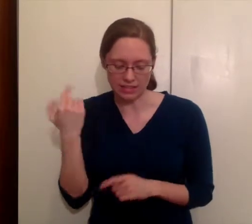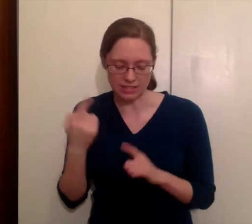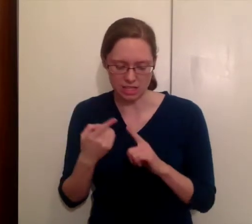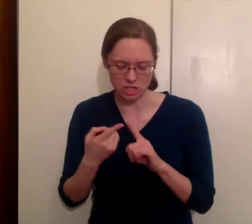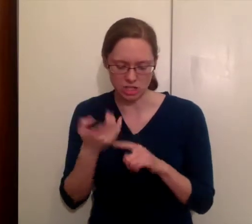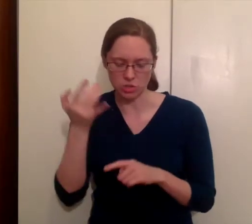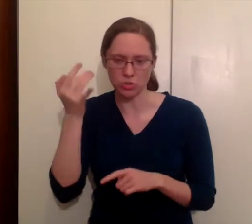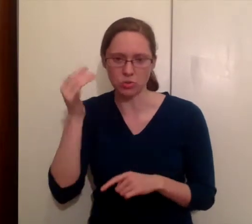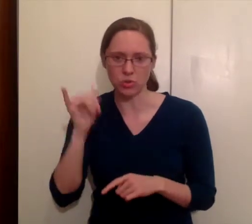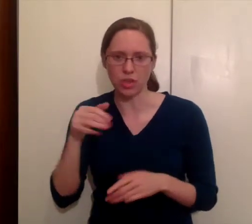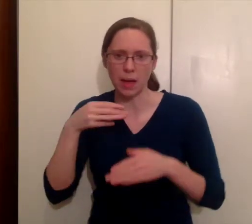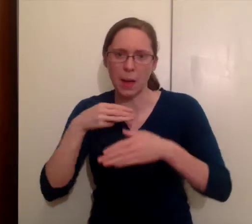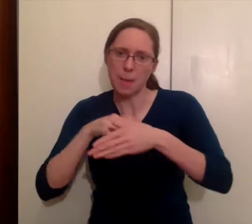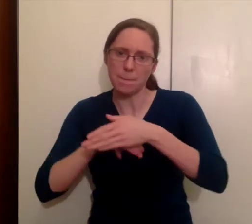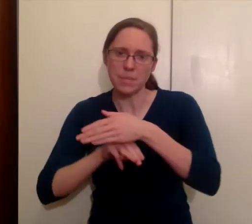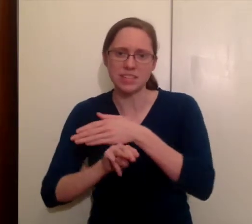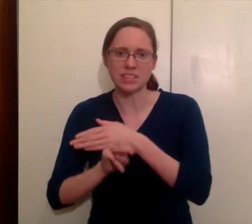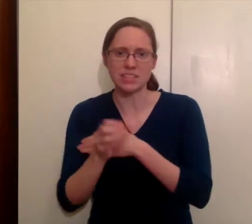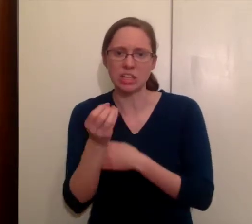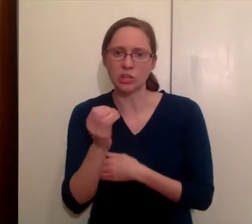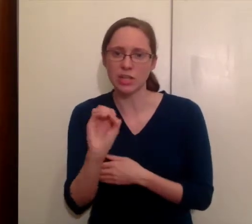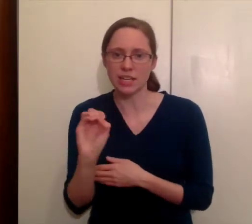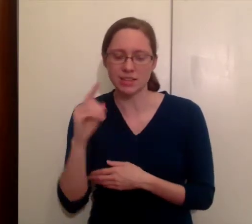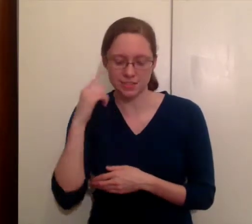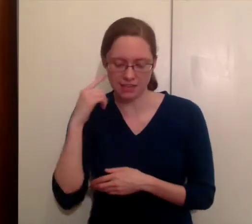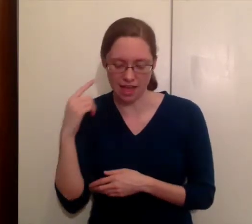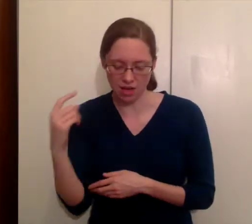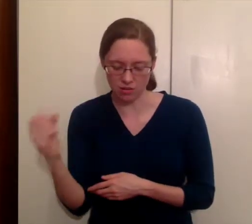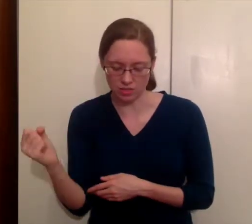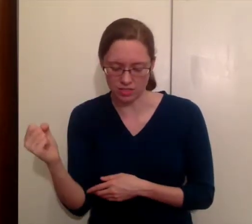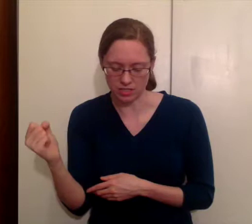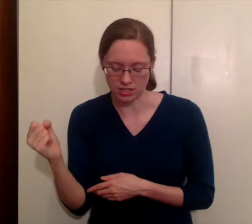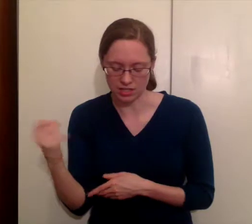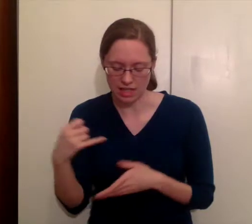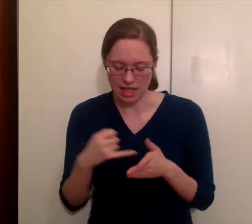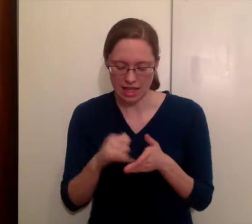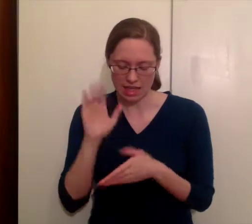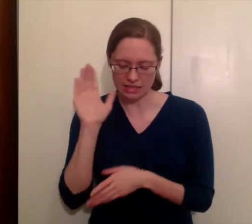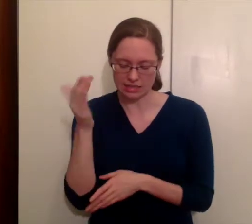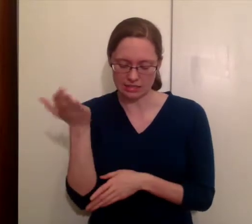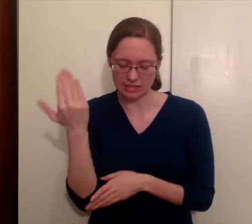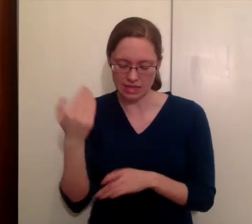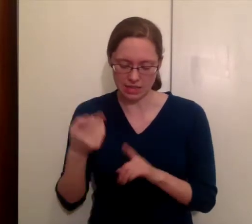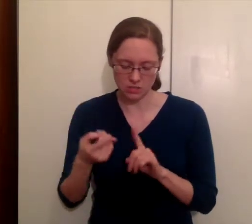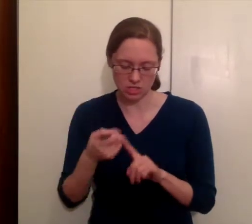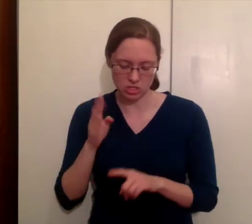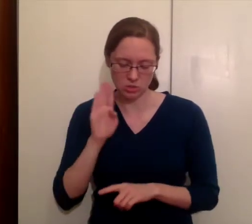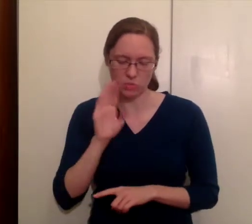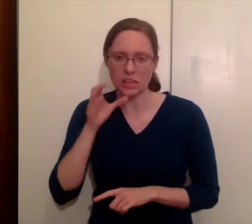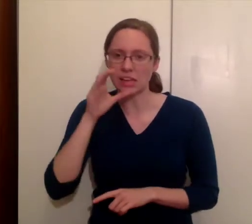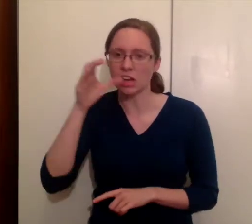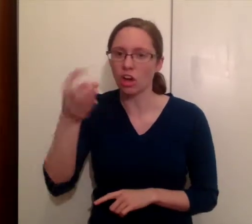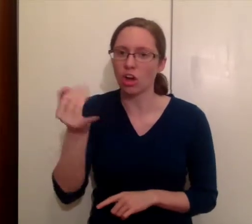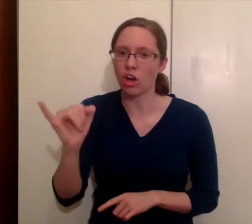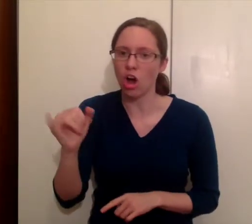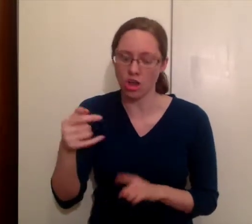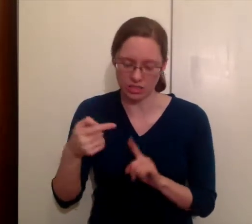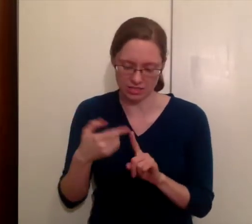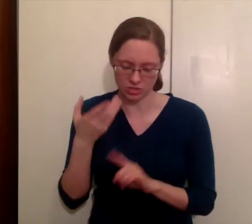listened to the mysterious sound. It seemed to be calling to